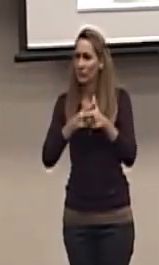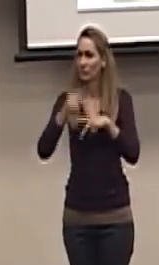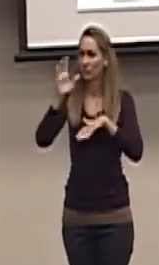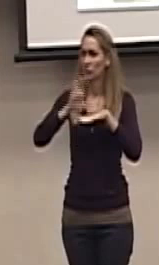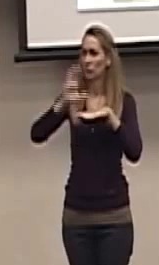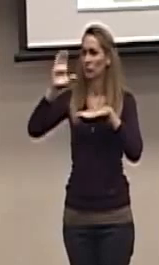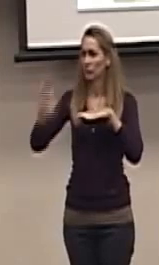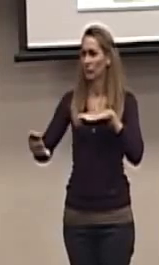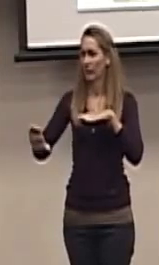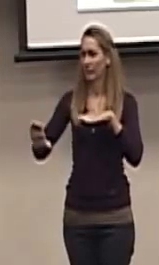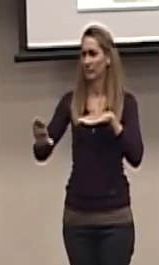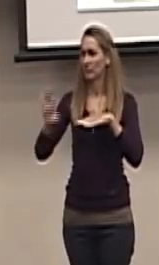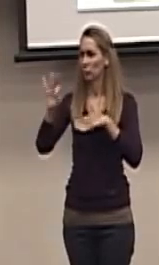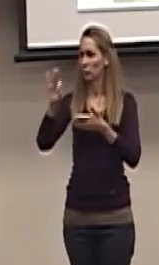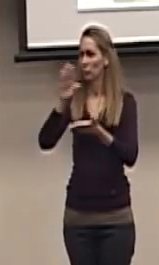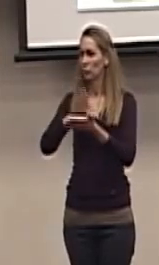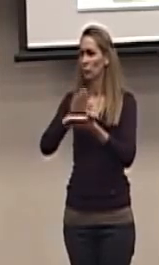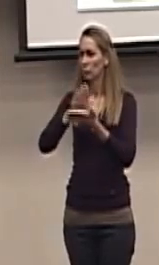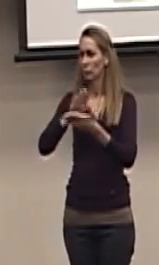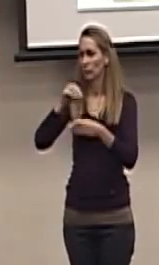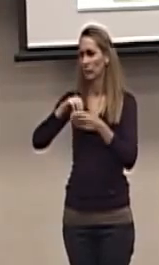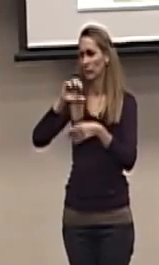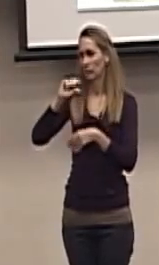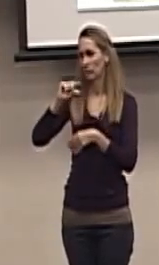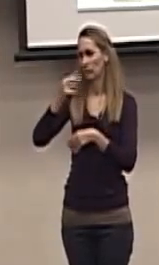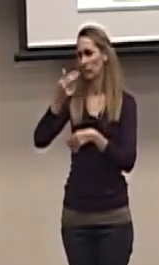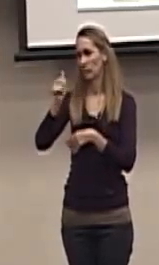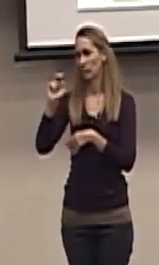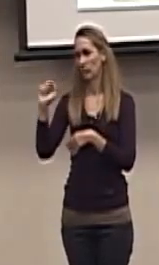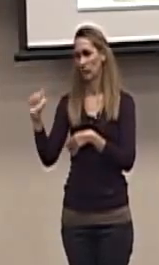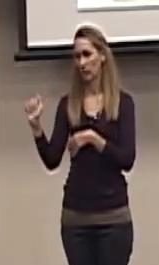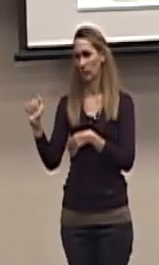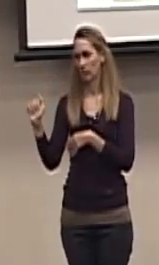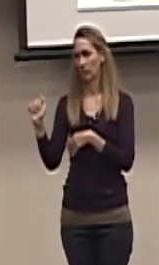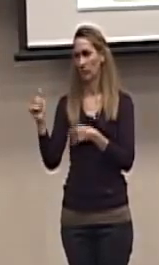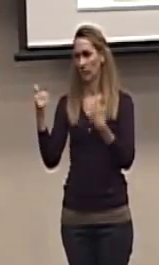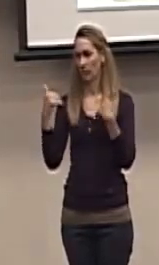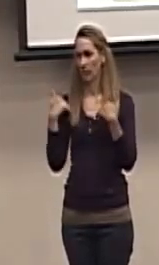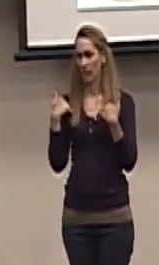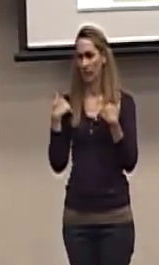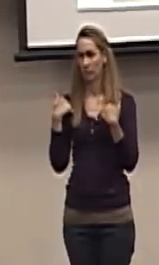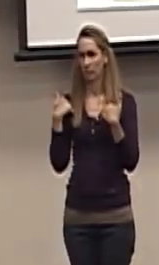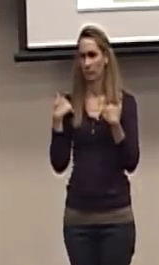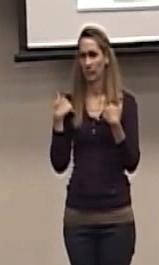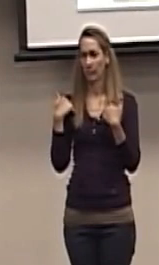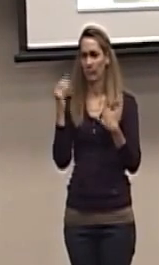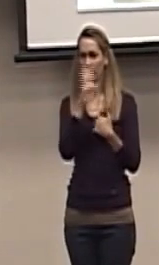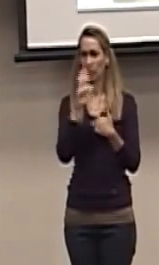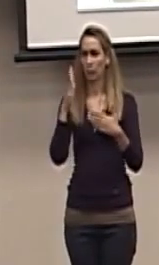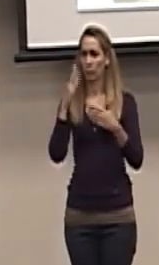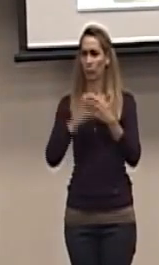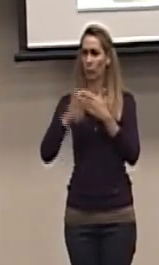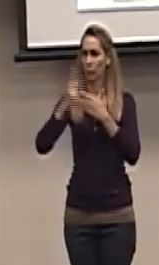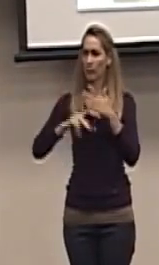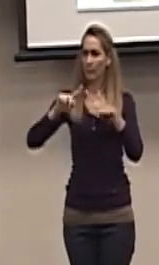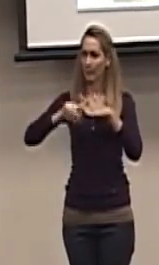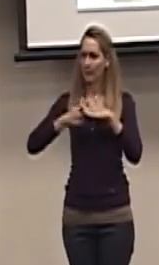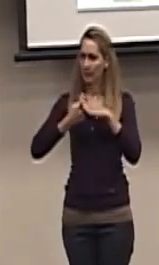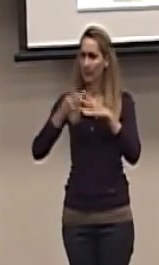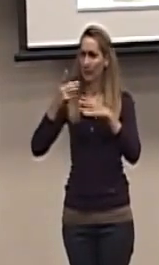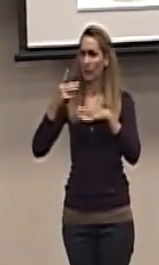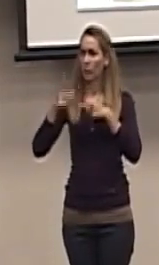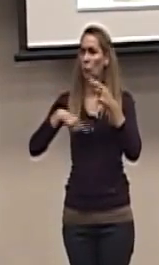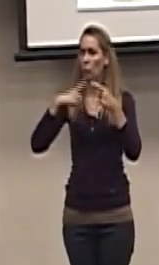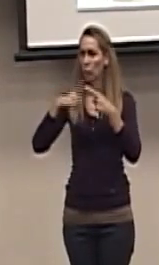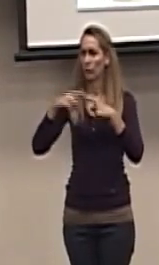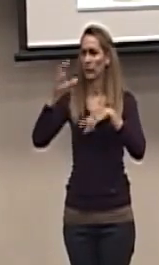Christ in Ghana. And the program started when the Church of Christ started in Ghana in